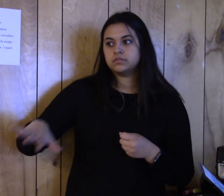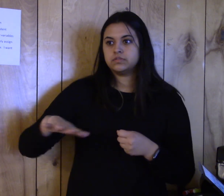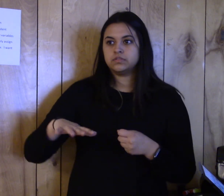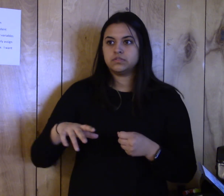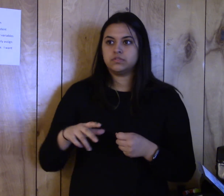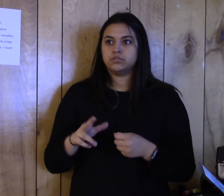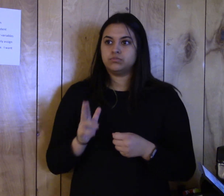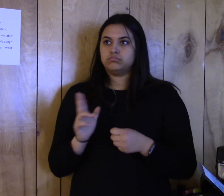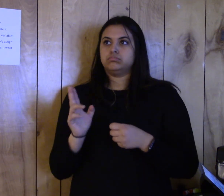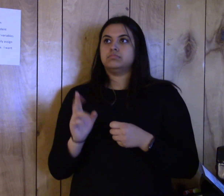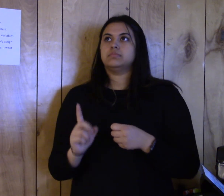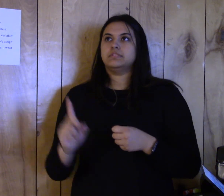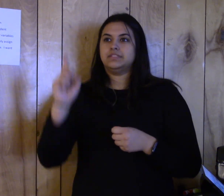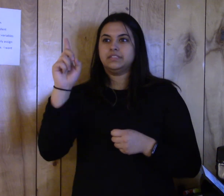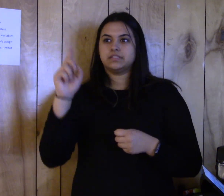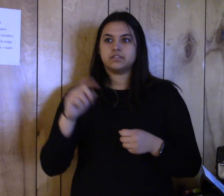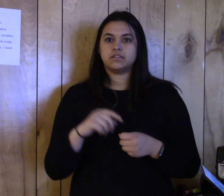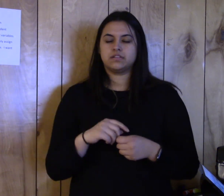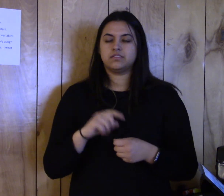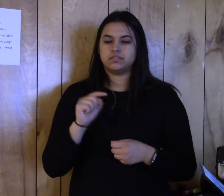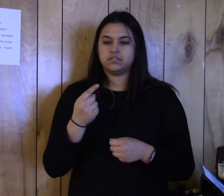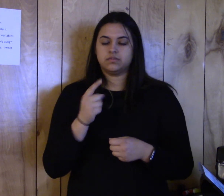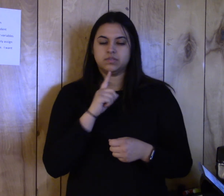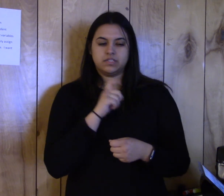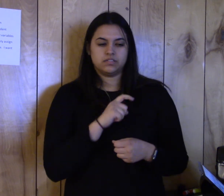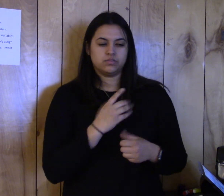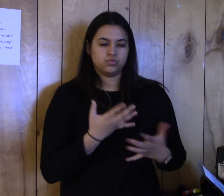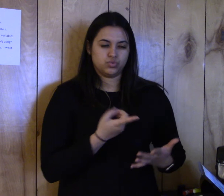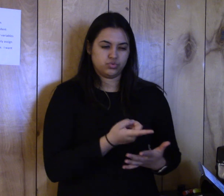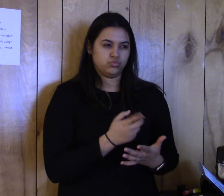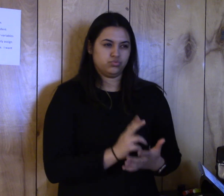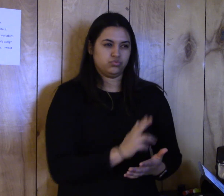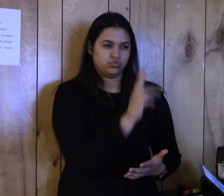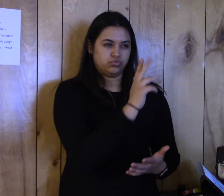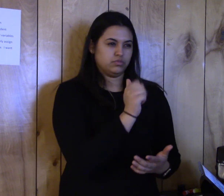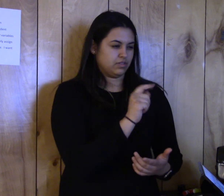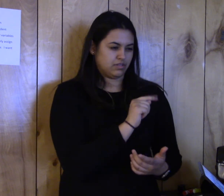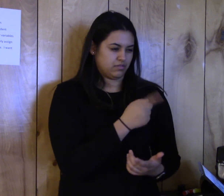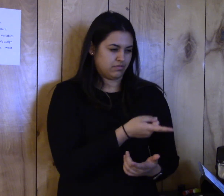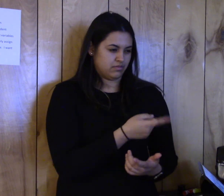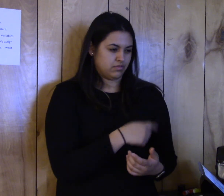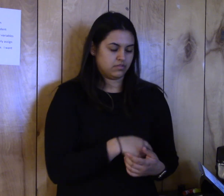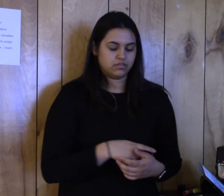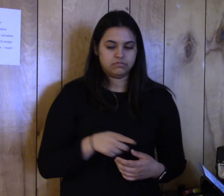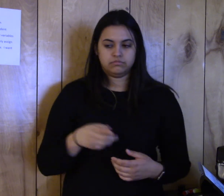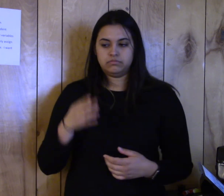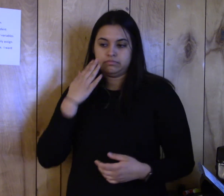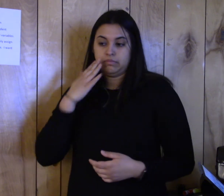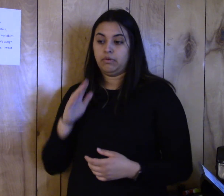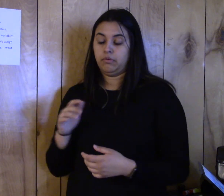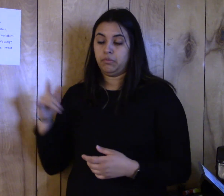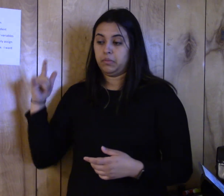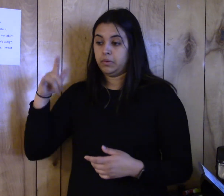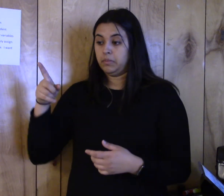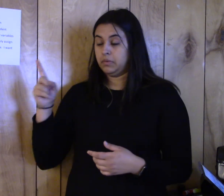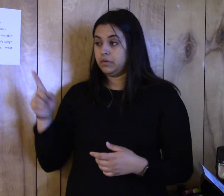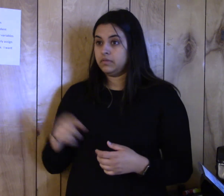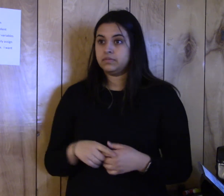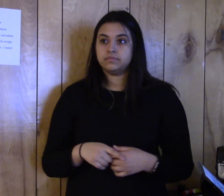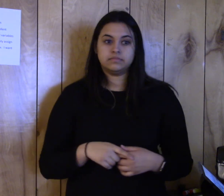said, I don't know, an airplane. And I'm thinking, oh my God, they're going to shoot a plane down. And they never did. But that was